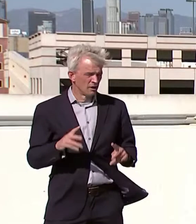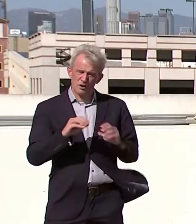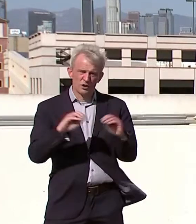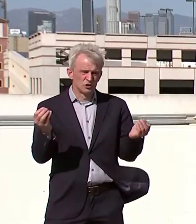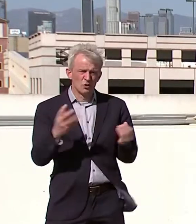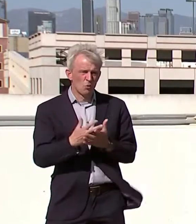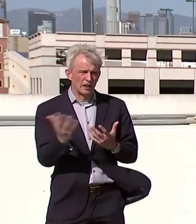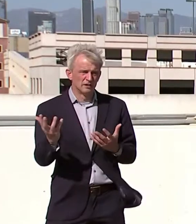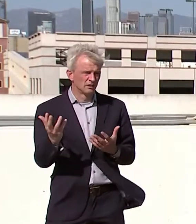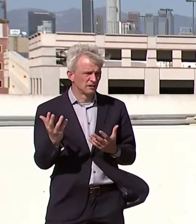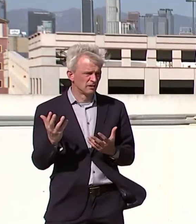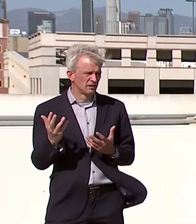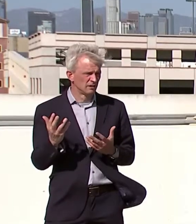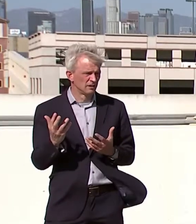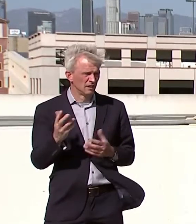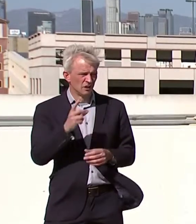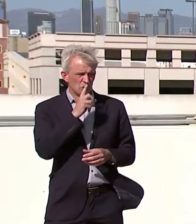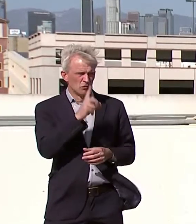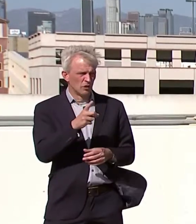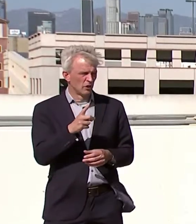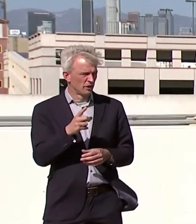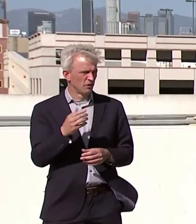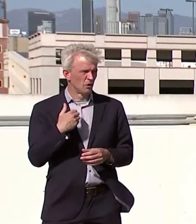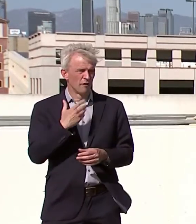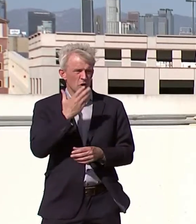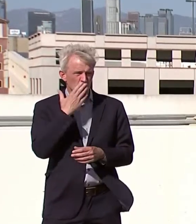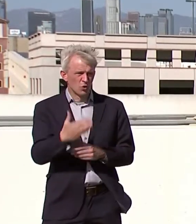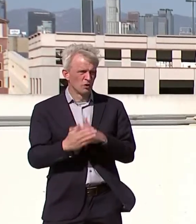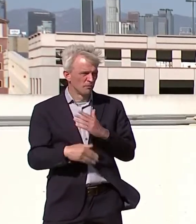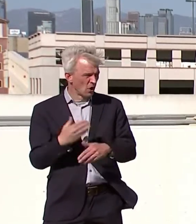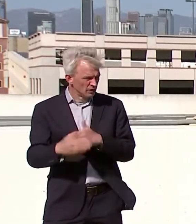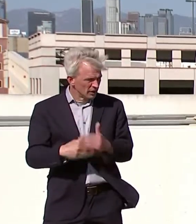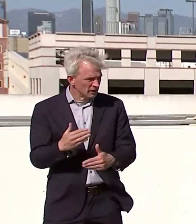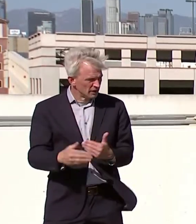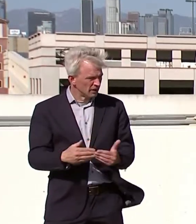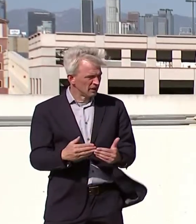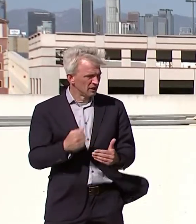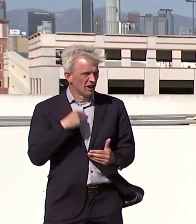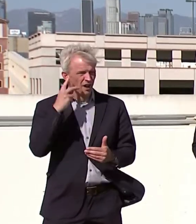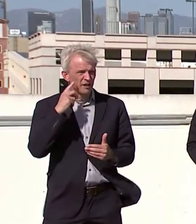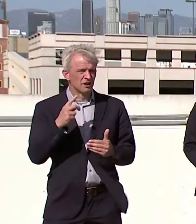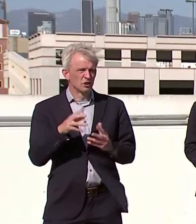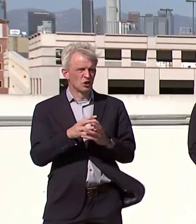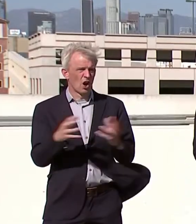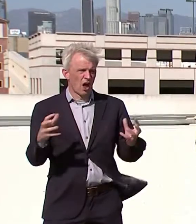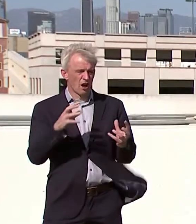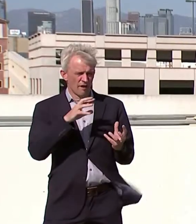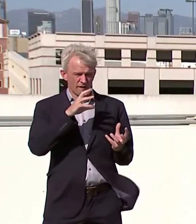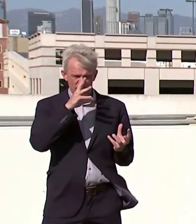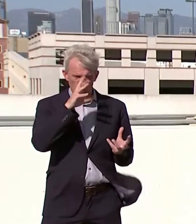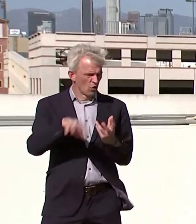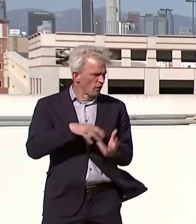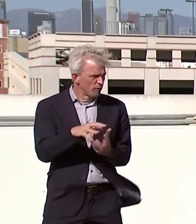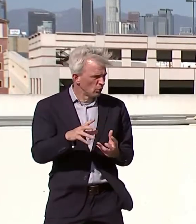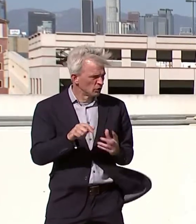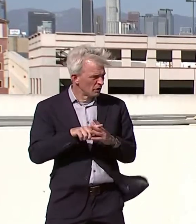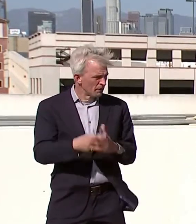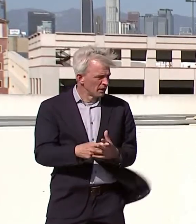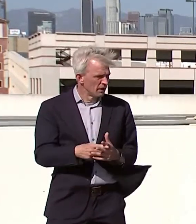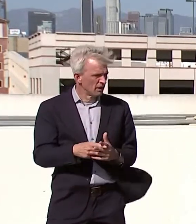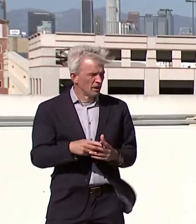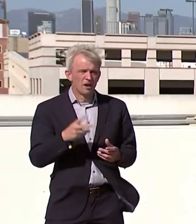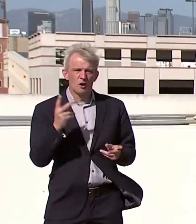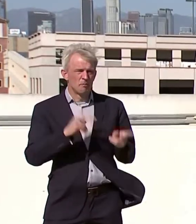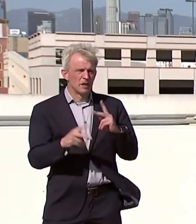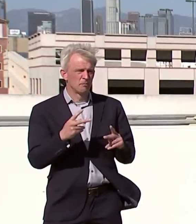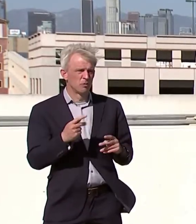waste anymore. We really have really good processes. I think there was a lot of confusion at the beginning. People were drawing syringes way